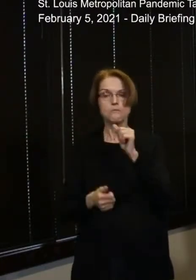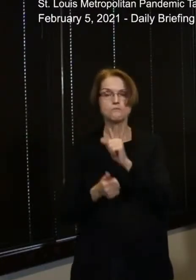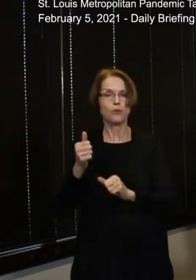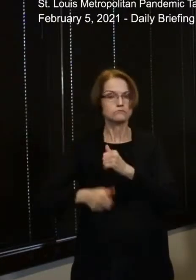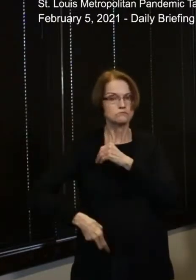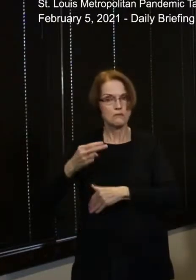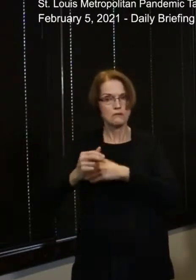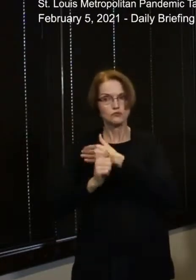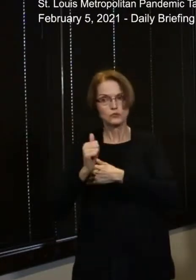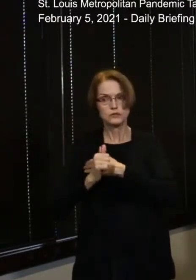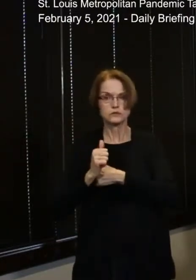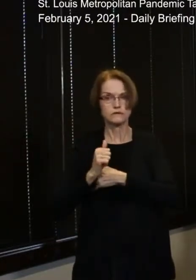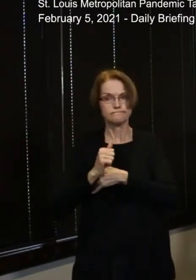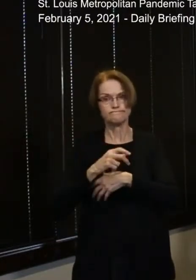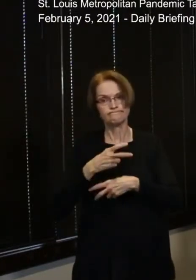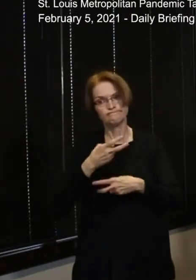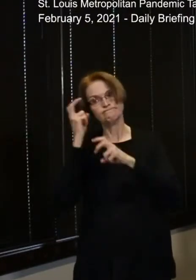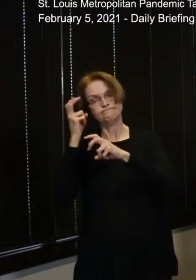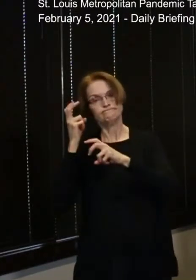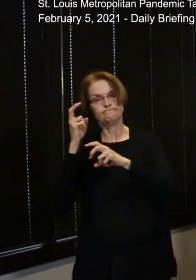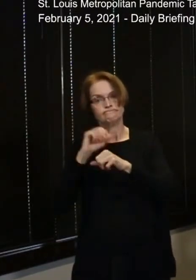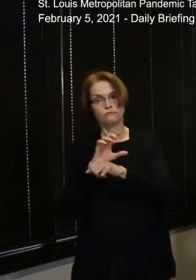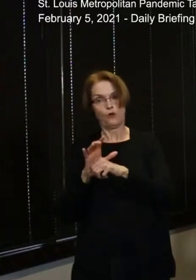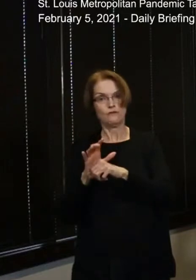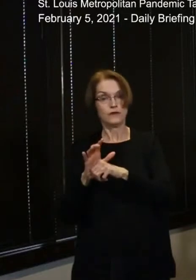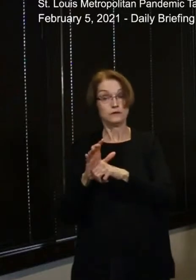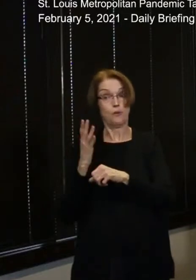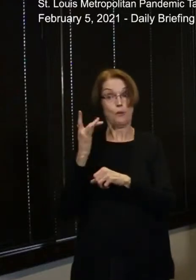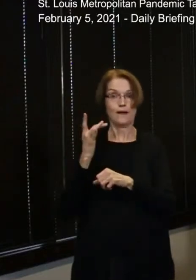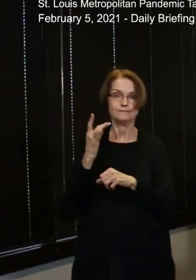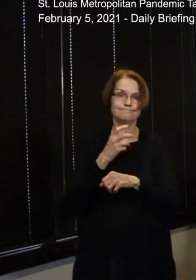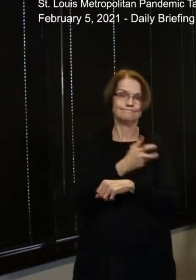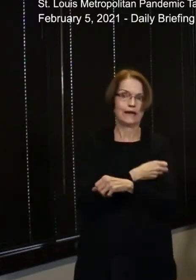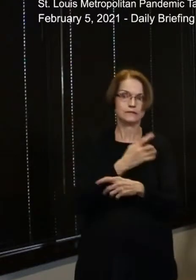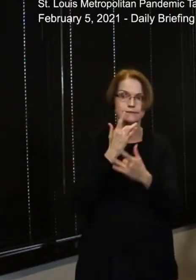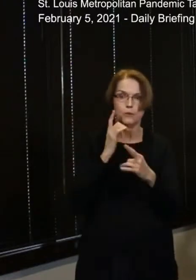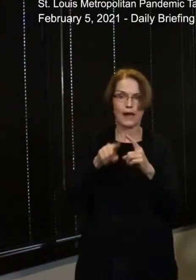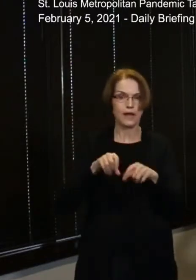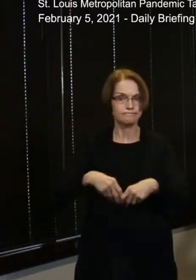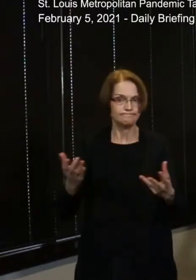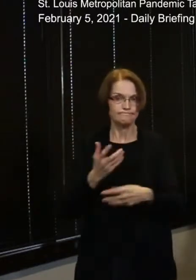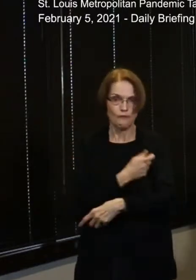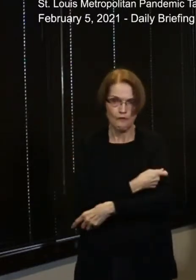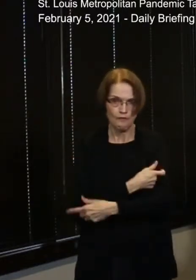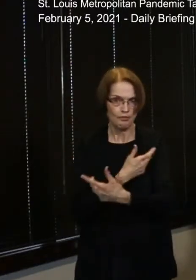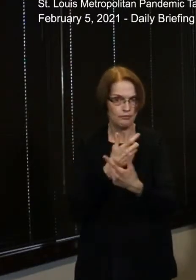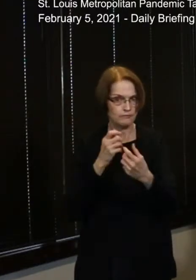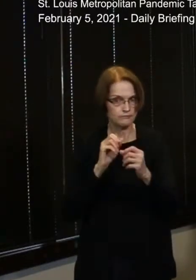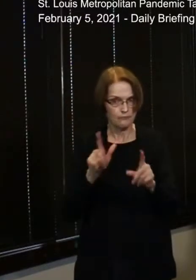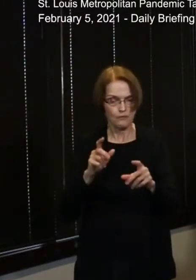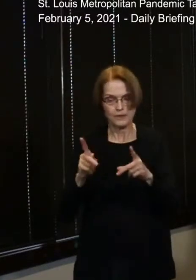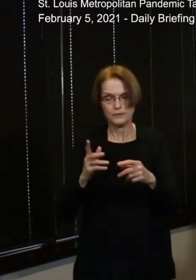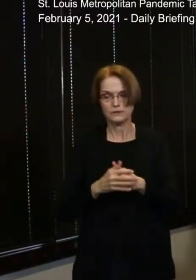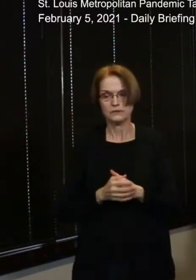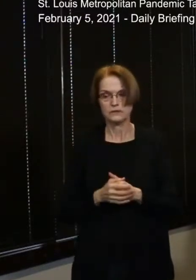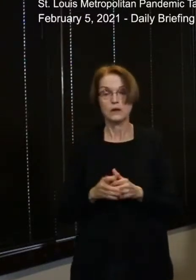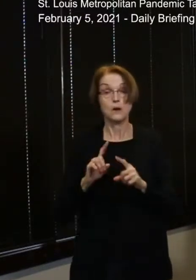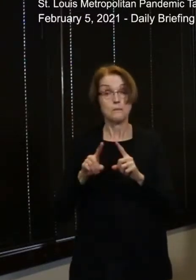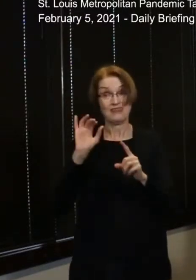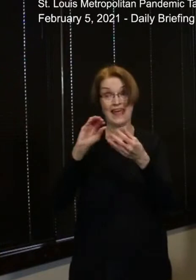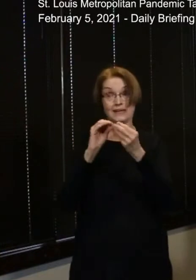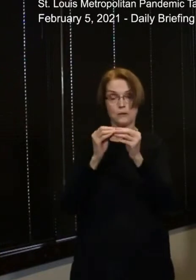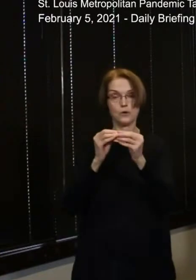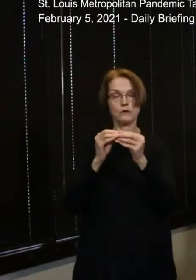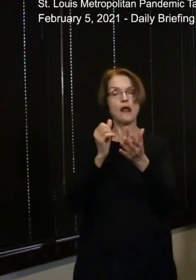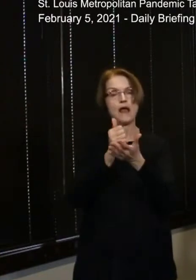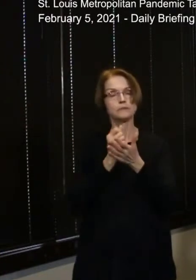Again, because we have such a scarce resource. But again, this helps us to understand the population and helps